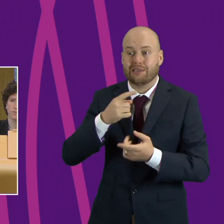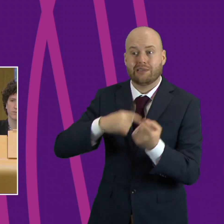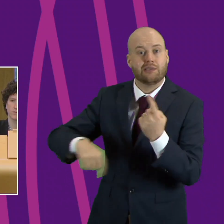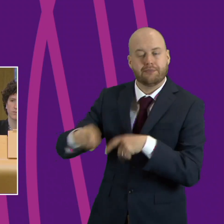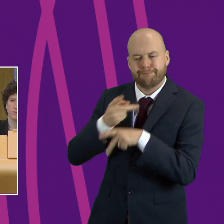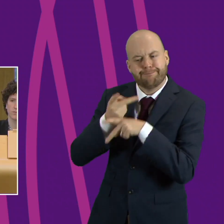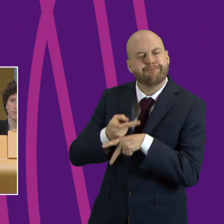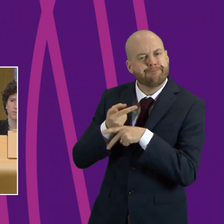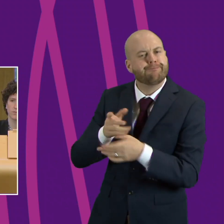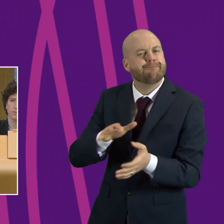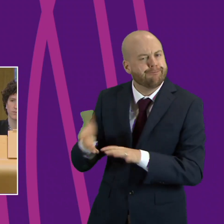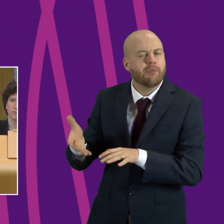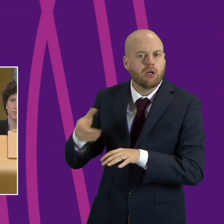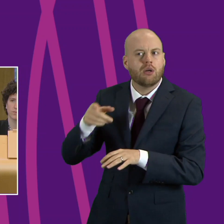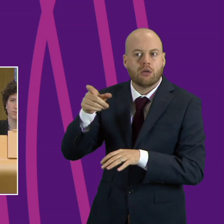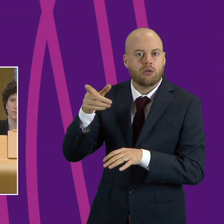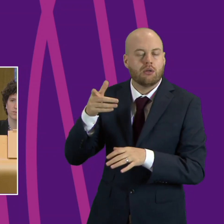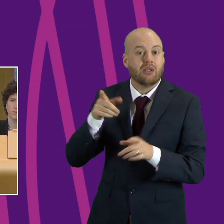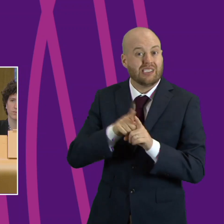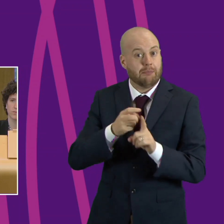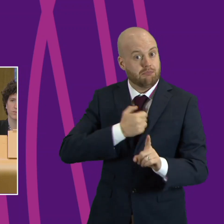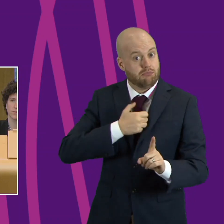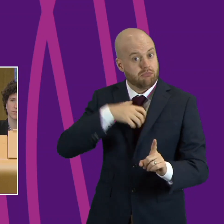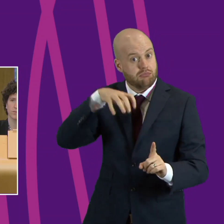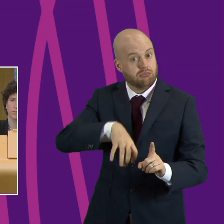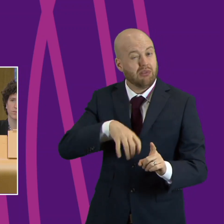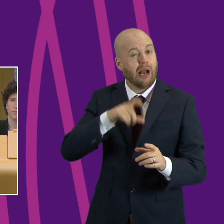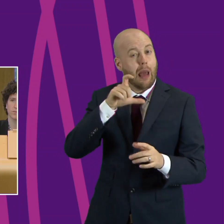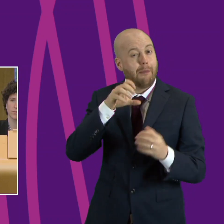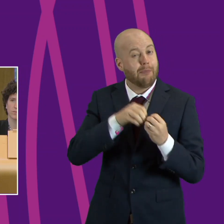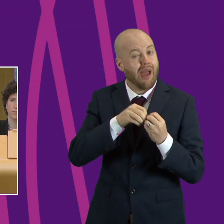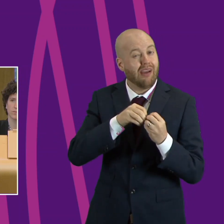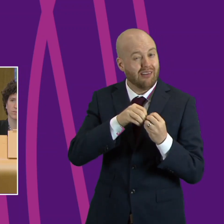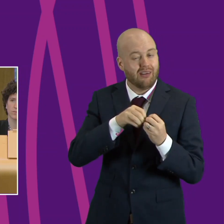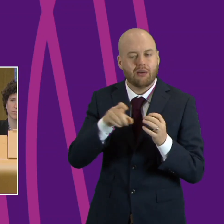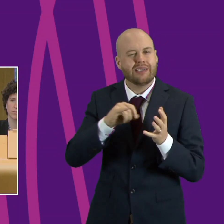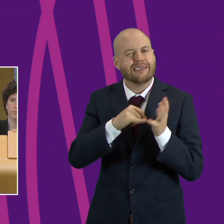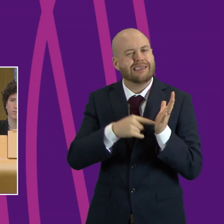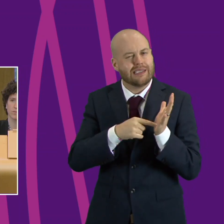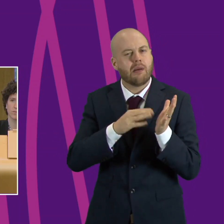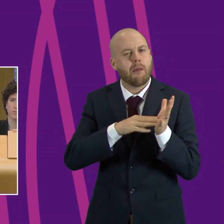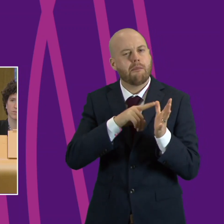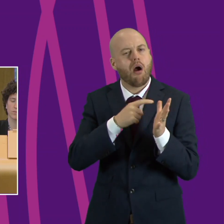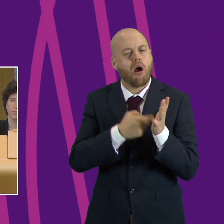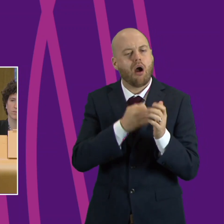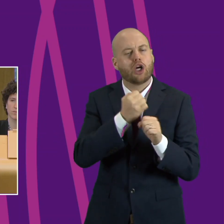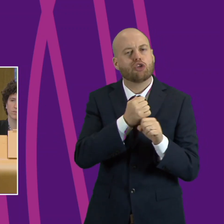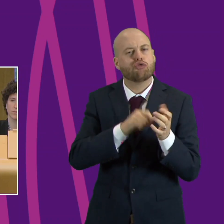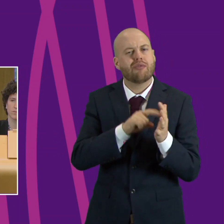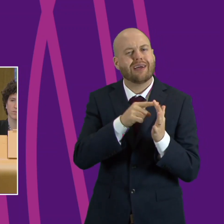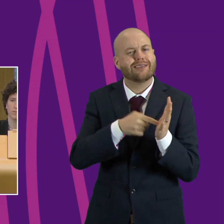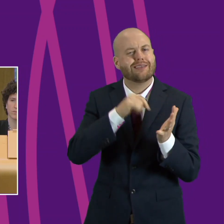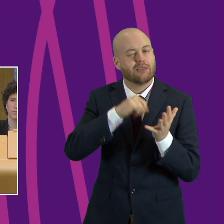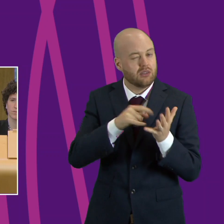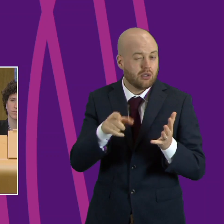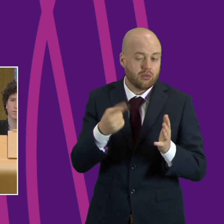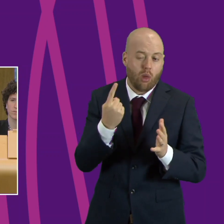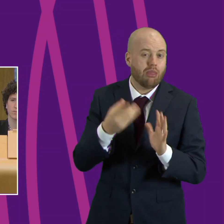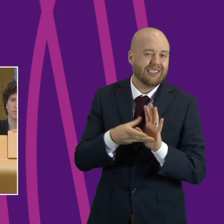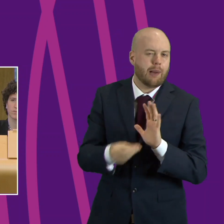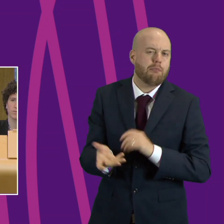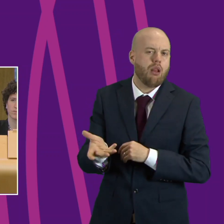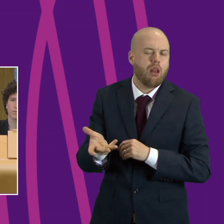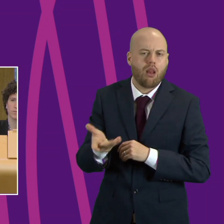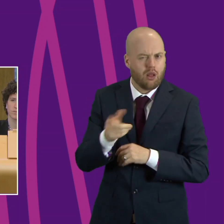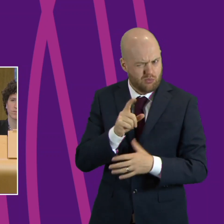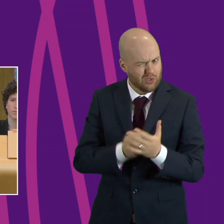constituency, and its sister hospice, St Margaret's in Clydebank, supported by my colleague Gil Patterson, once the Cabinet Secretary has